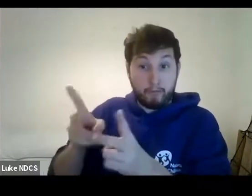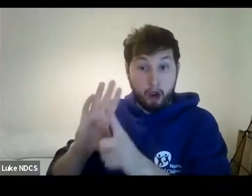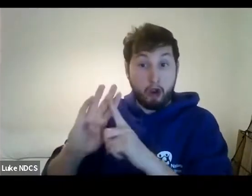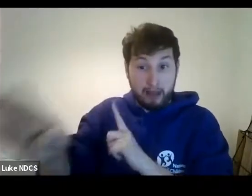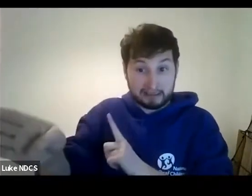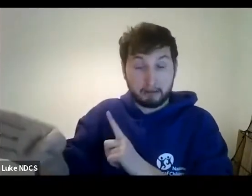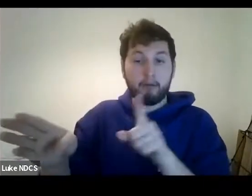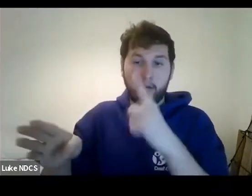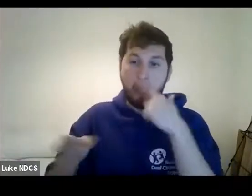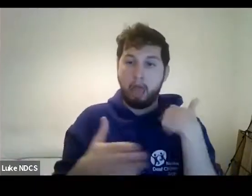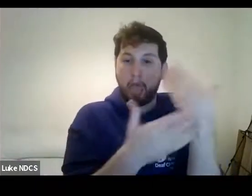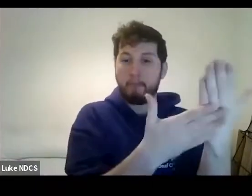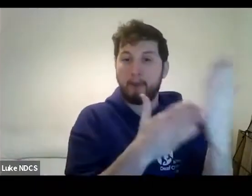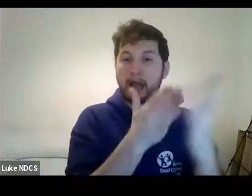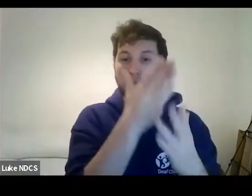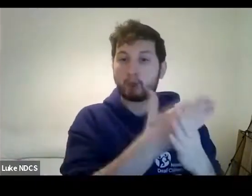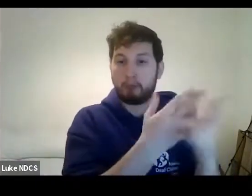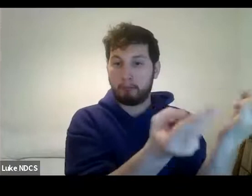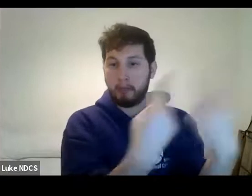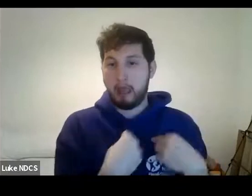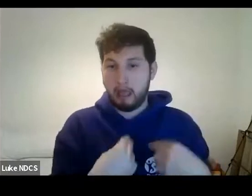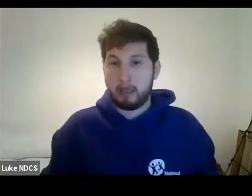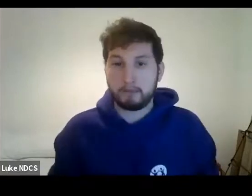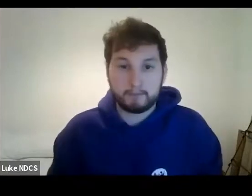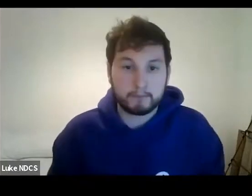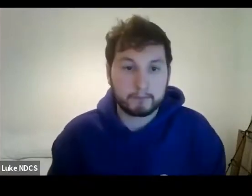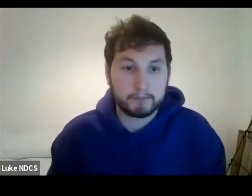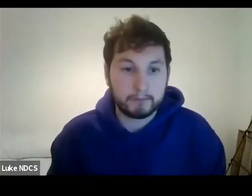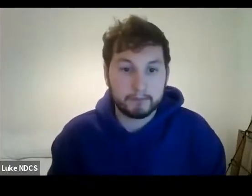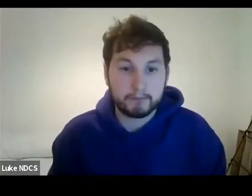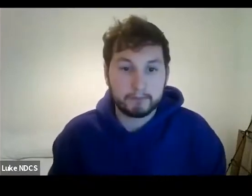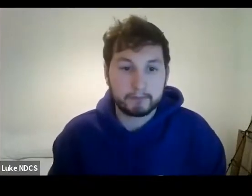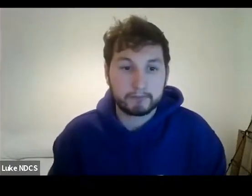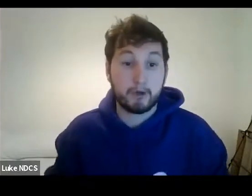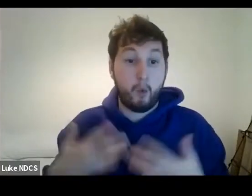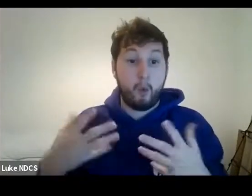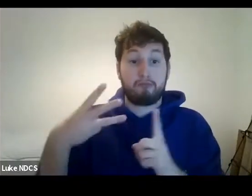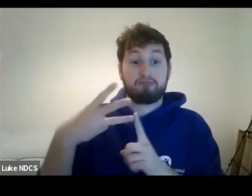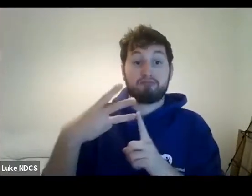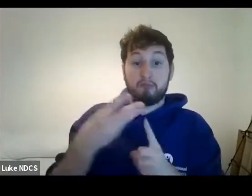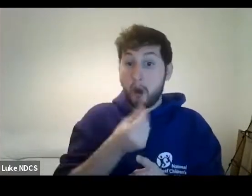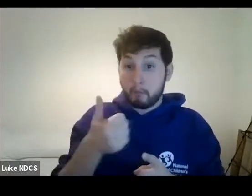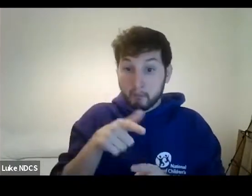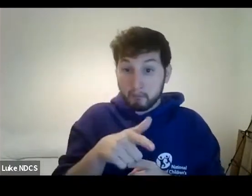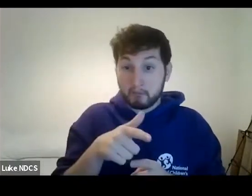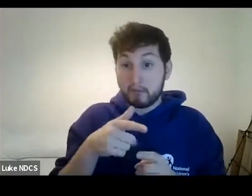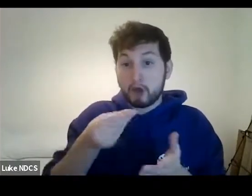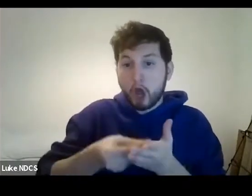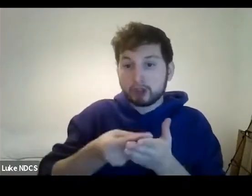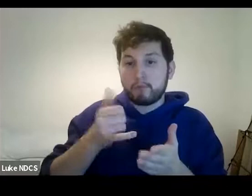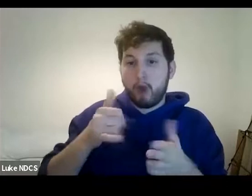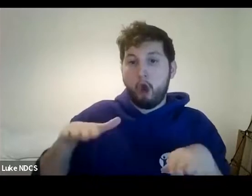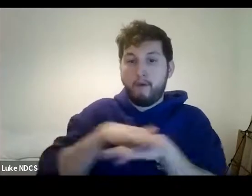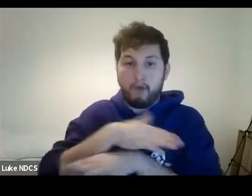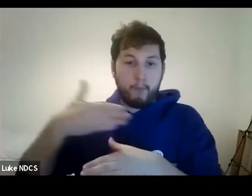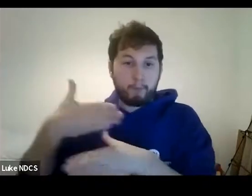some companies, they will pay the company, or you can claim for Access to Work and then they can the company can then